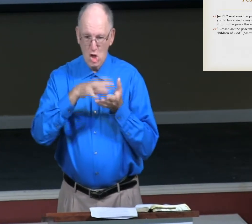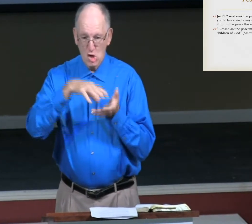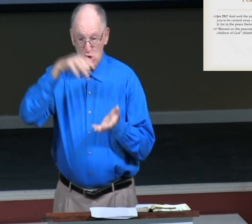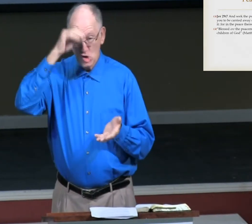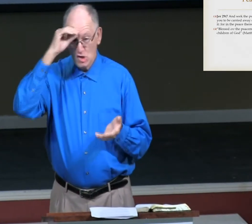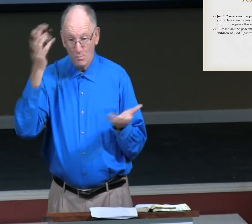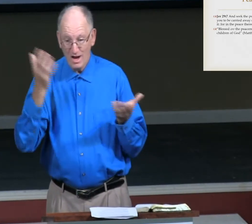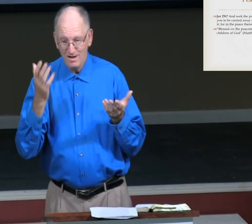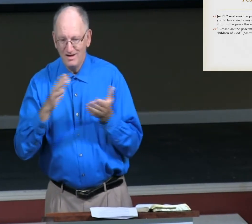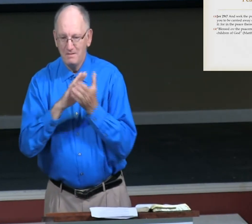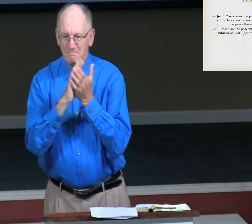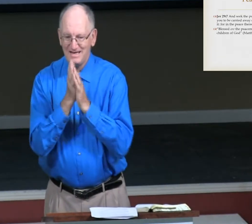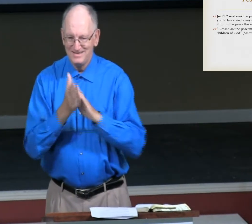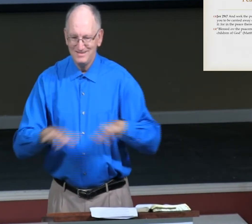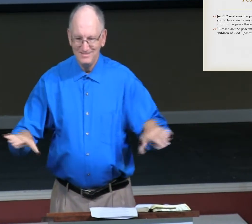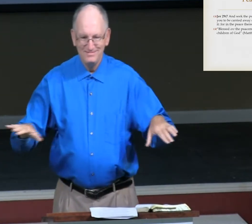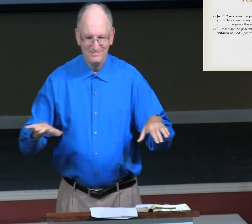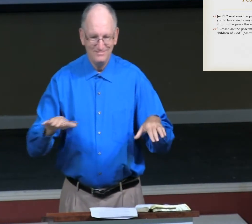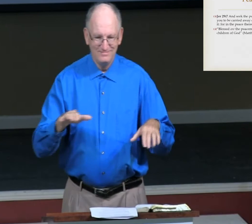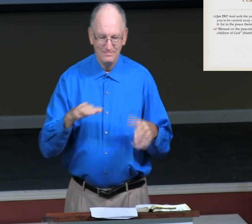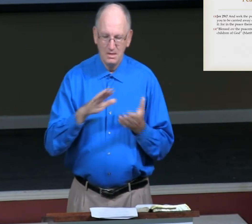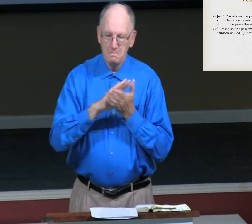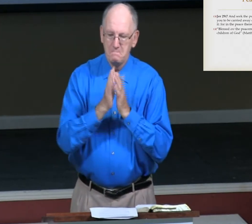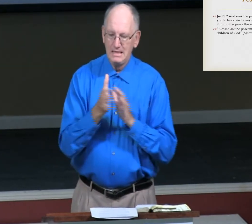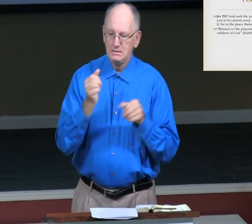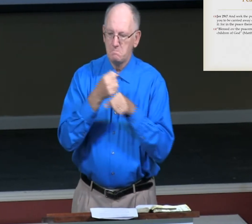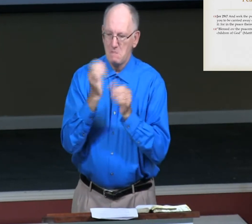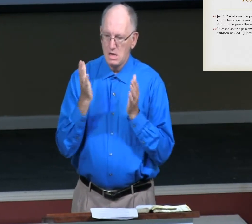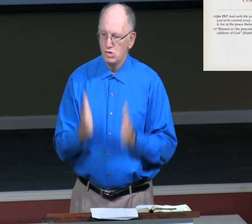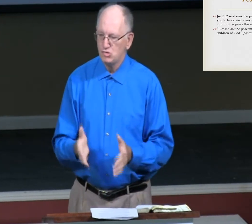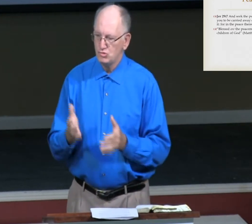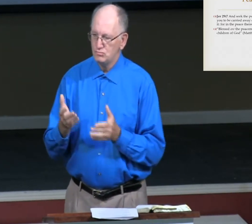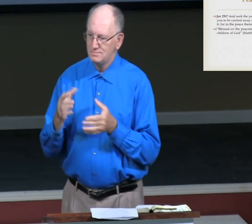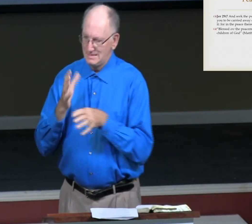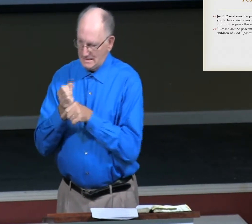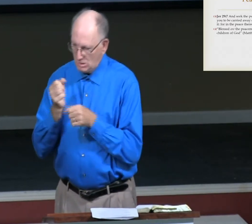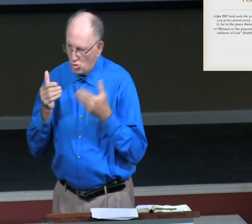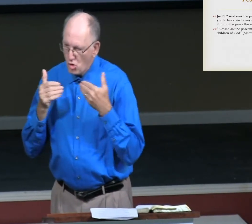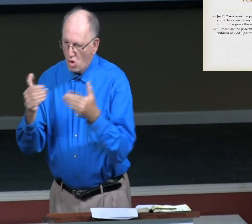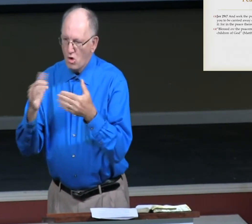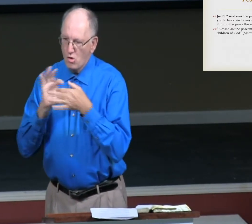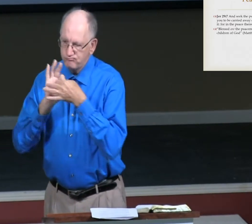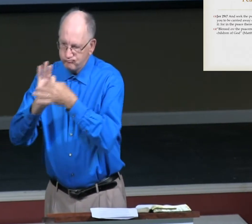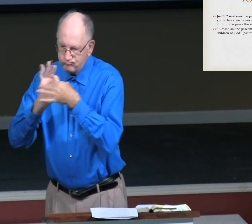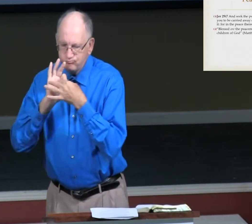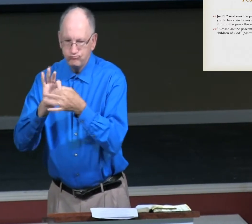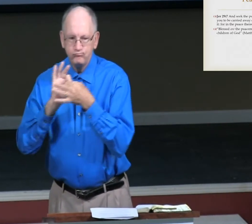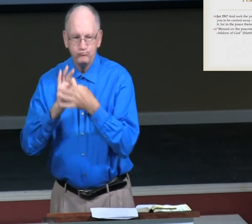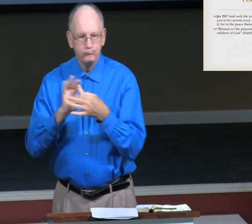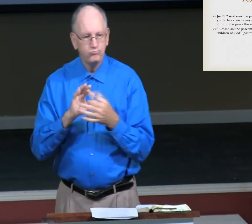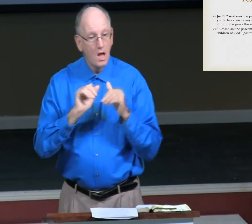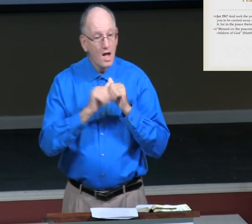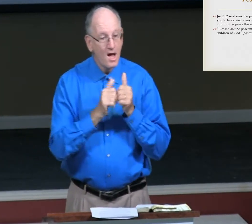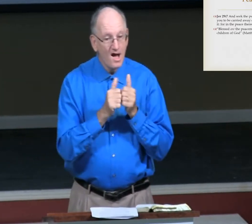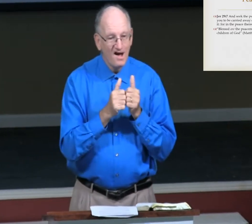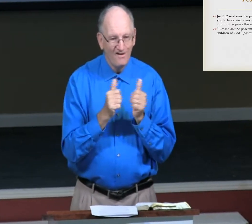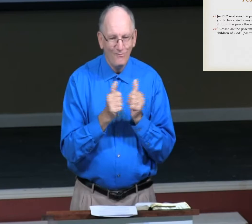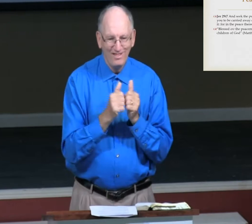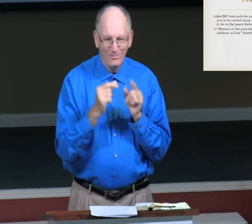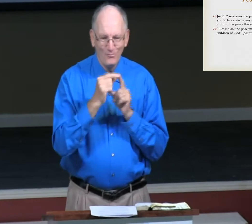fighting. We need to learn to have peace and be peacemakers, to get along. How